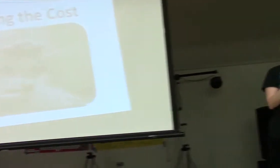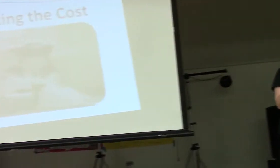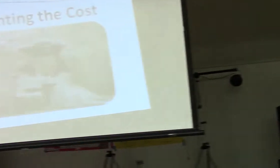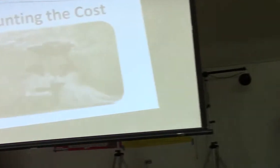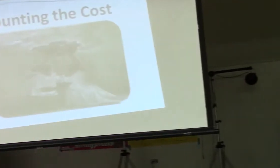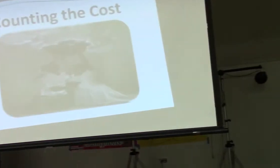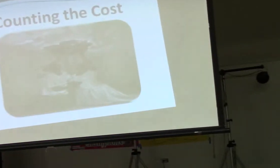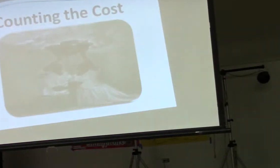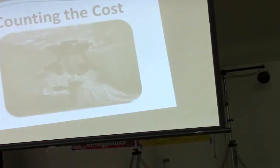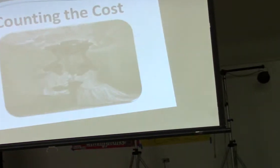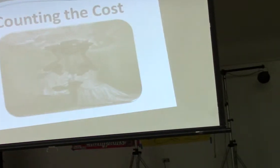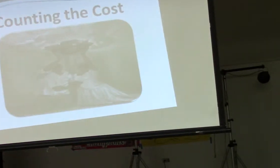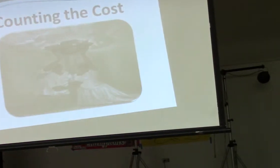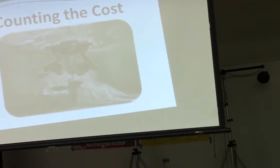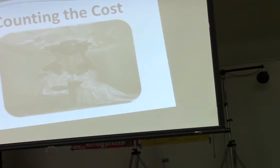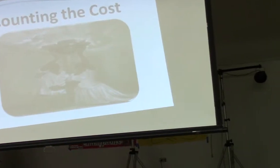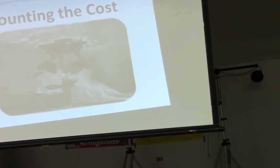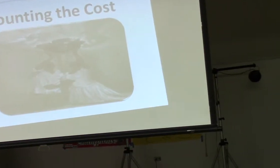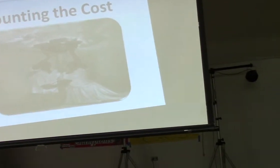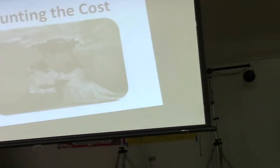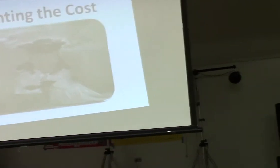to take a look at counting the cost. What does that mean?